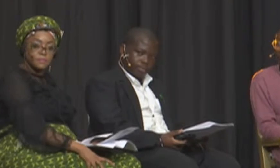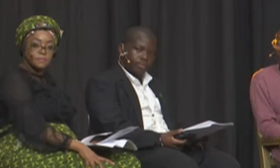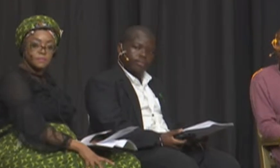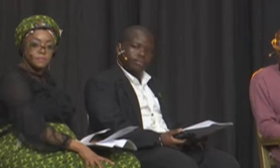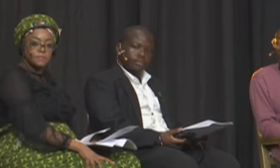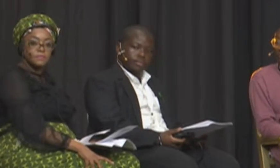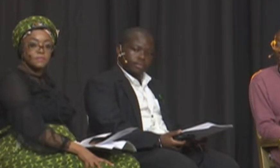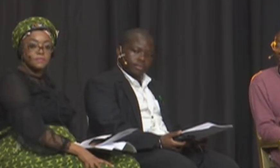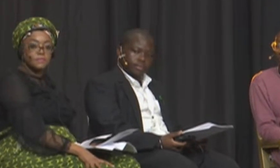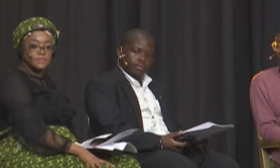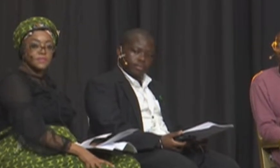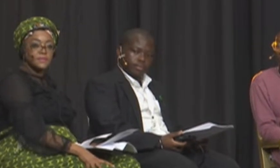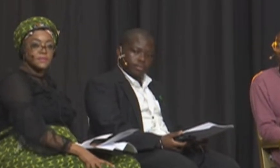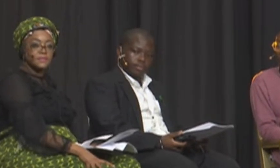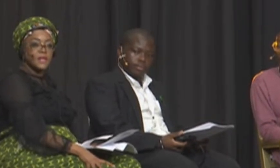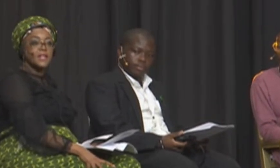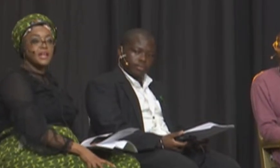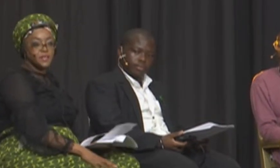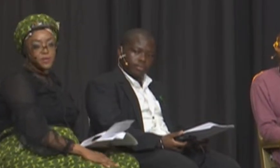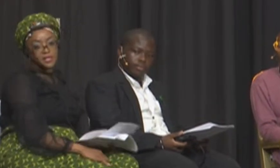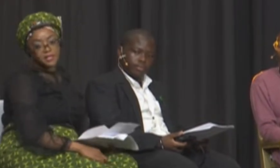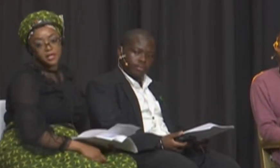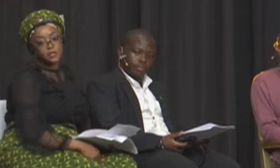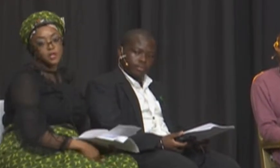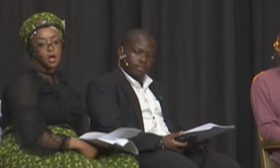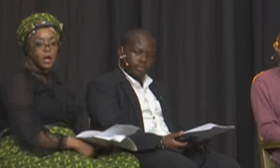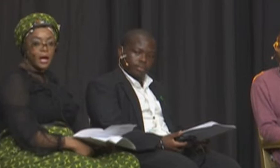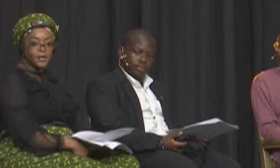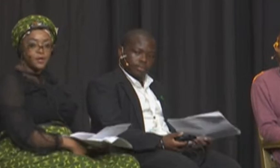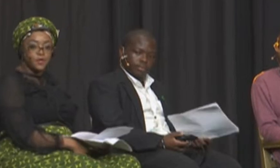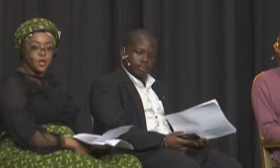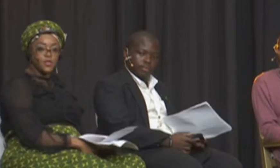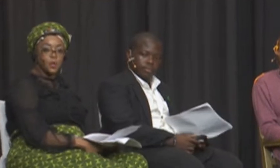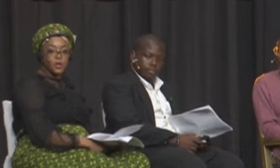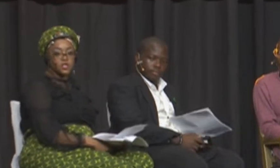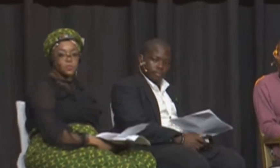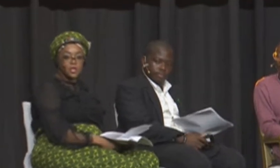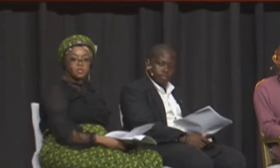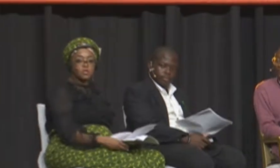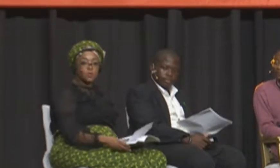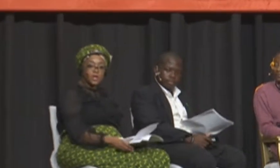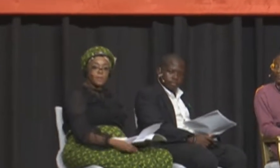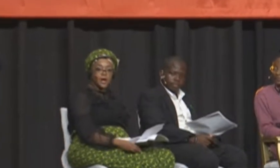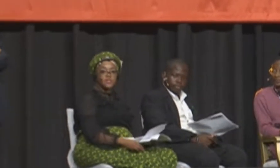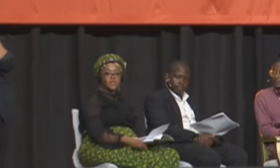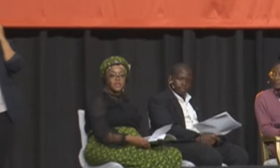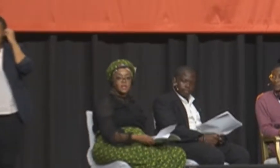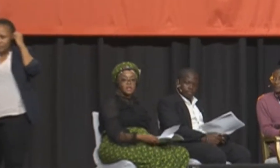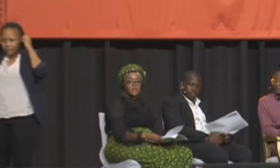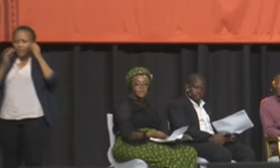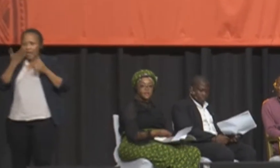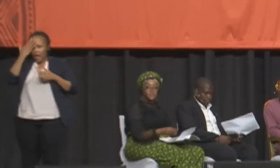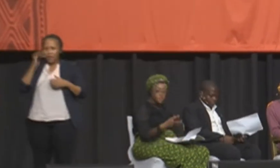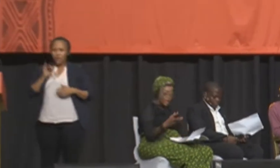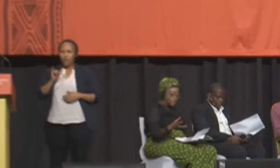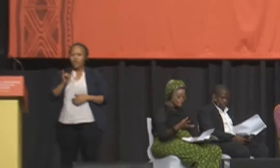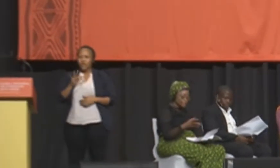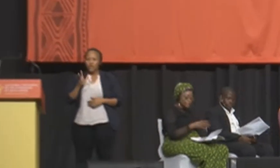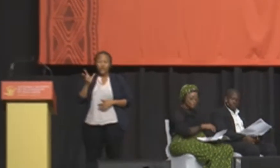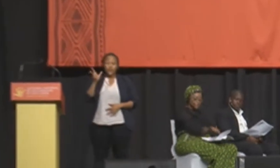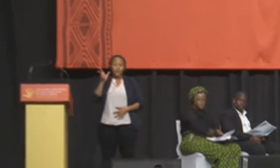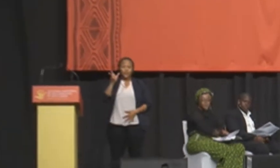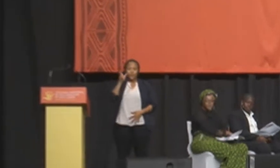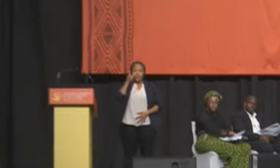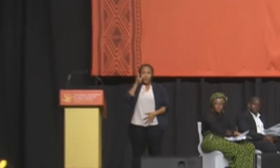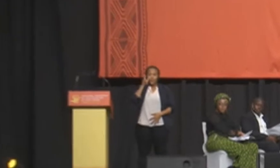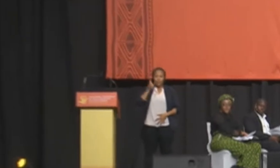Yes, I'm with you. Can you hear me? Yes, we can hear you. So I don't know if you heard the question, but I was just talking about the challenges just